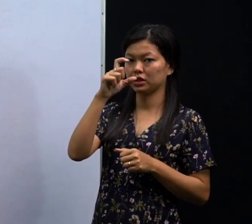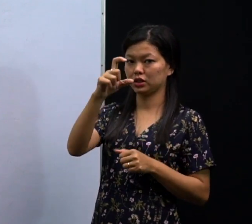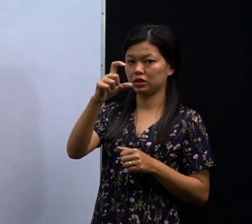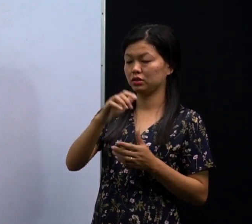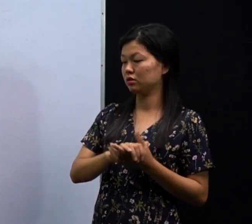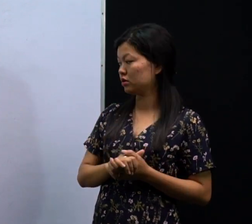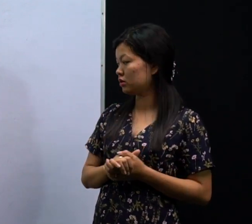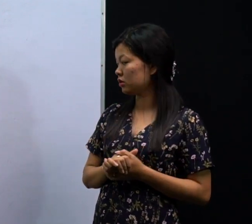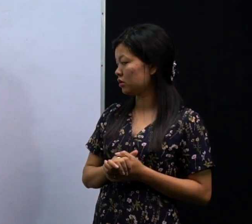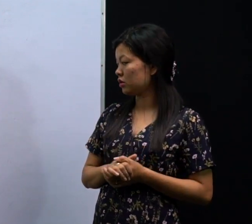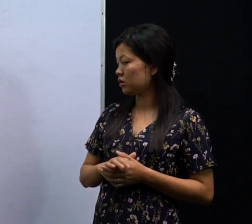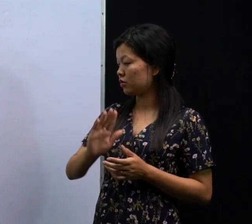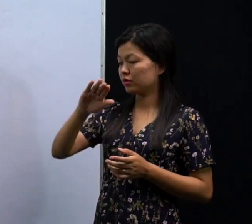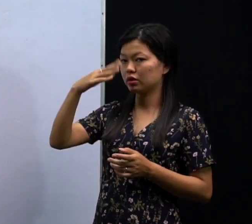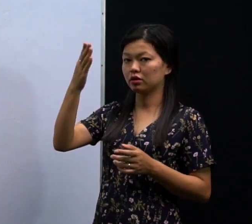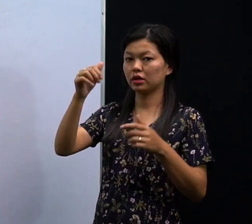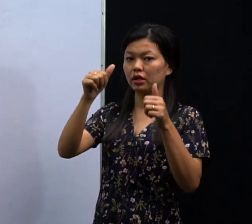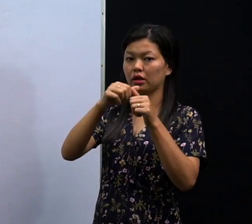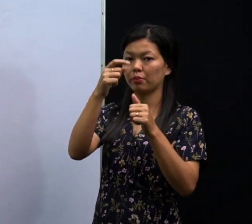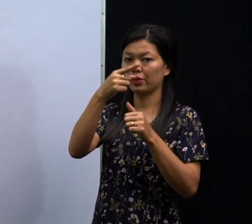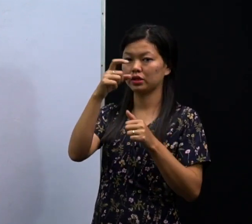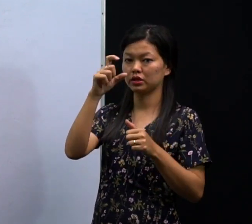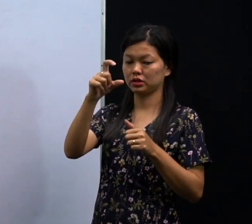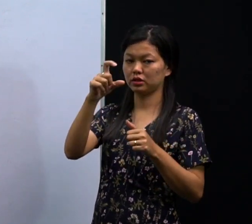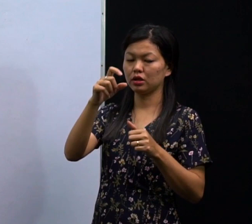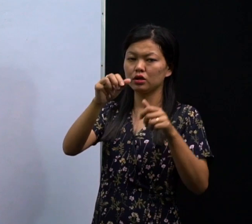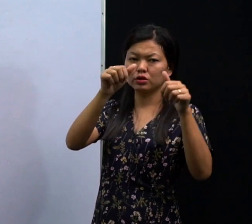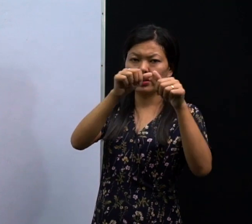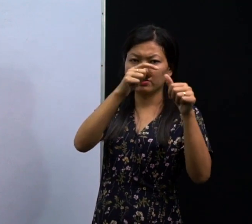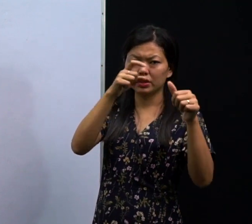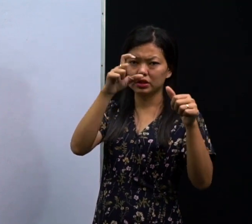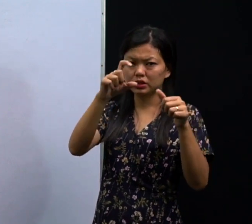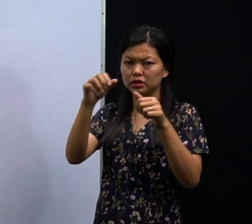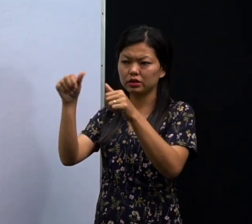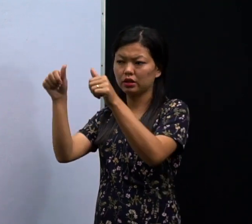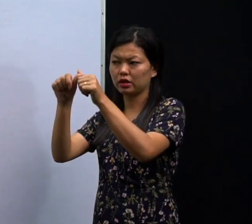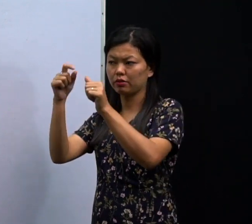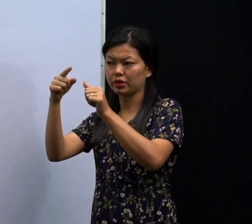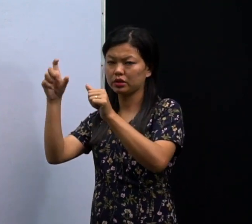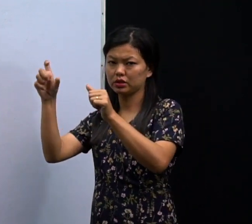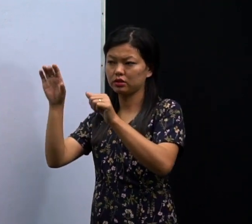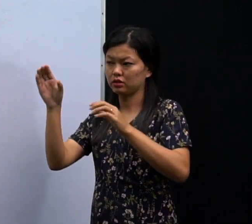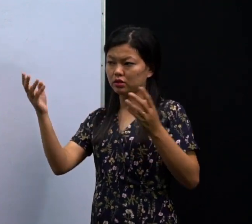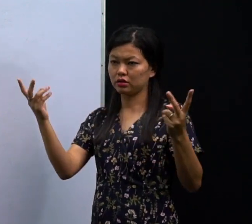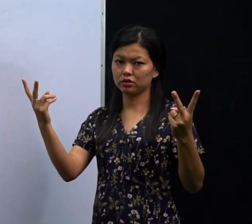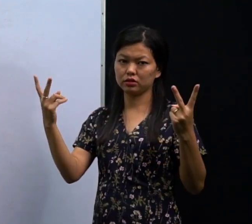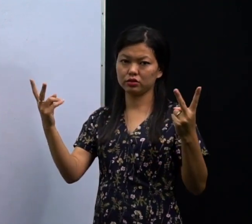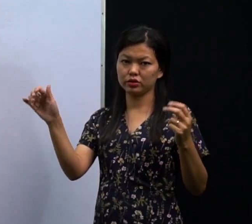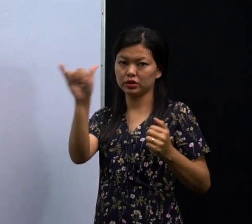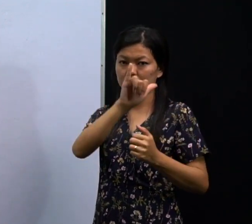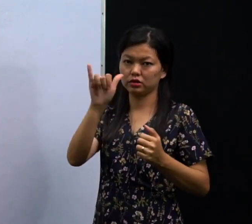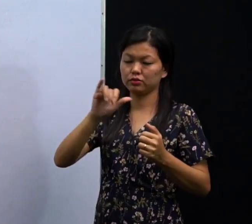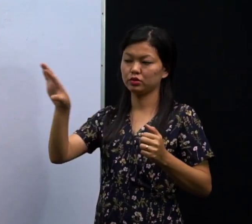c. Then also a minus c. That means this one you take common, which is here, and remaining part will write here. That way